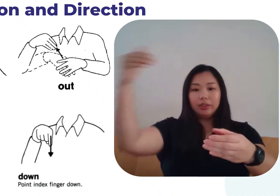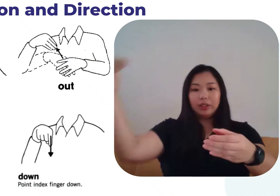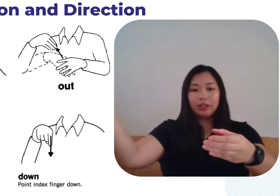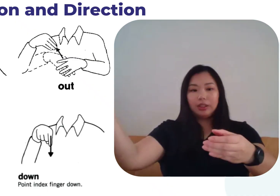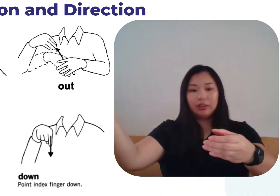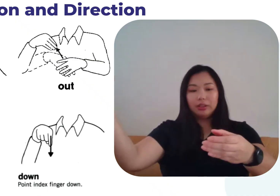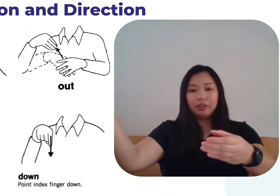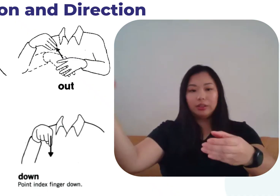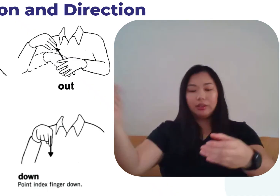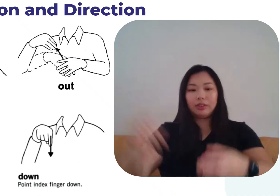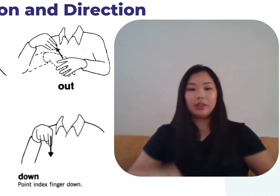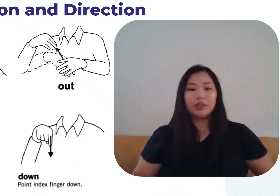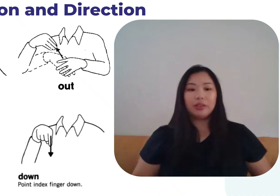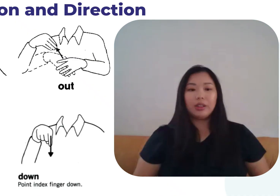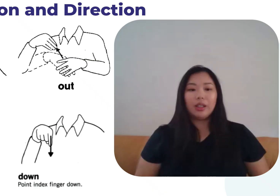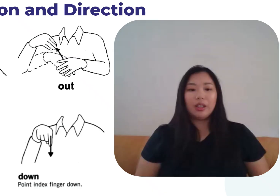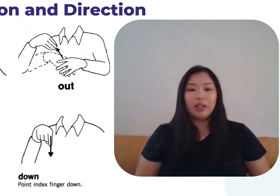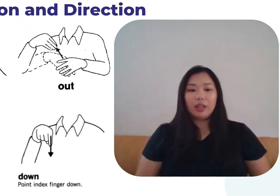Out.